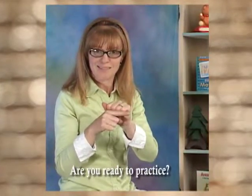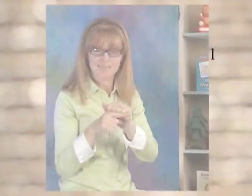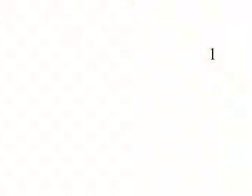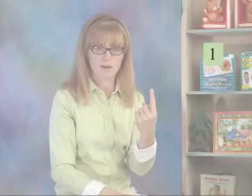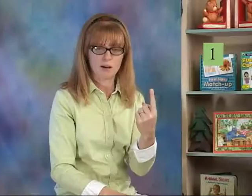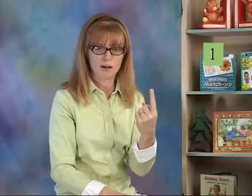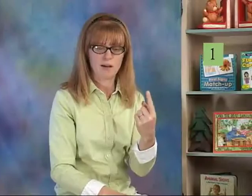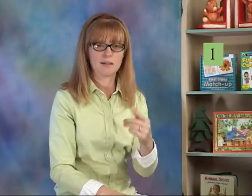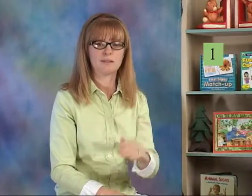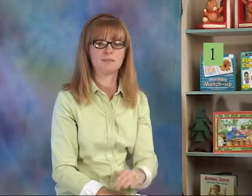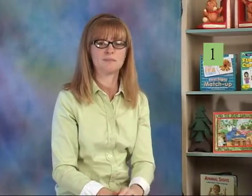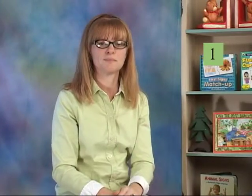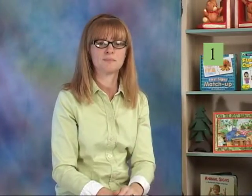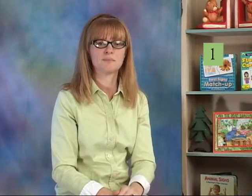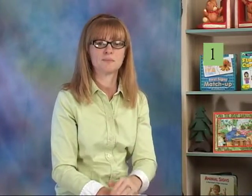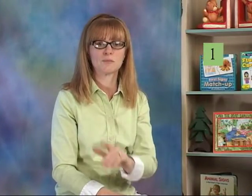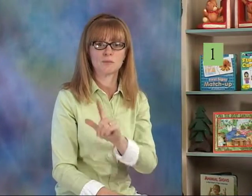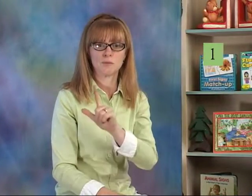practice?